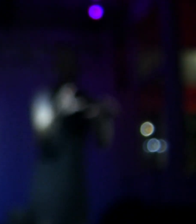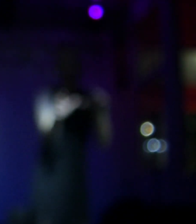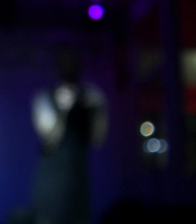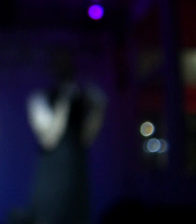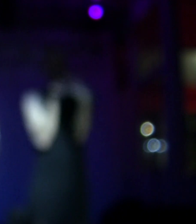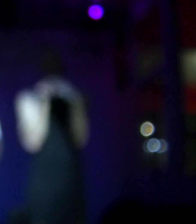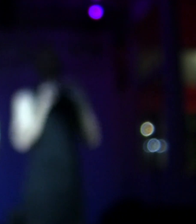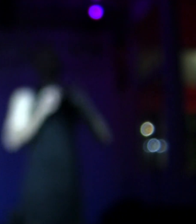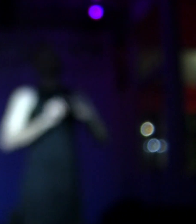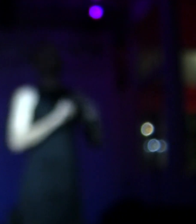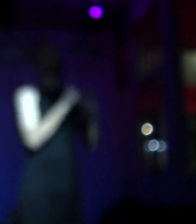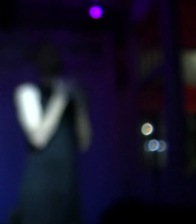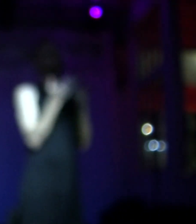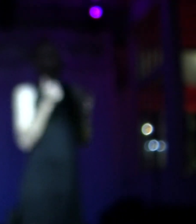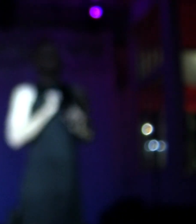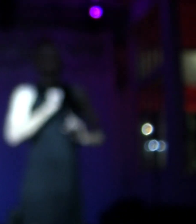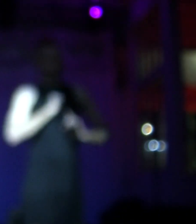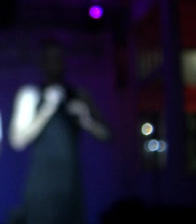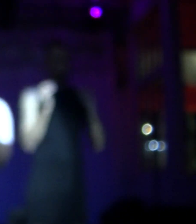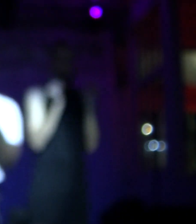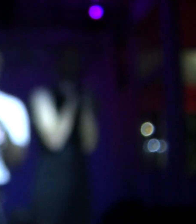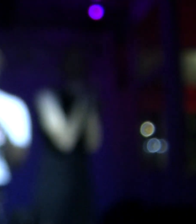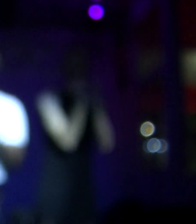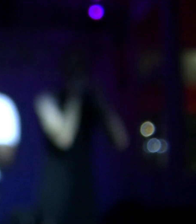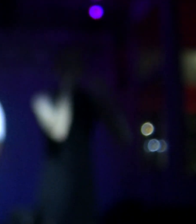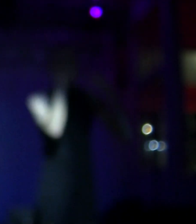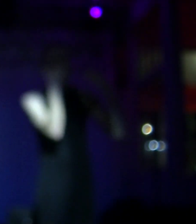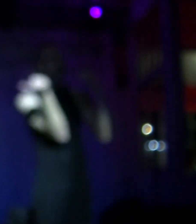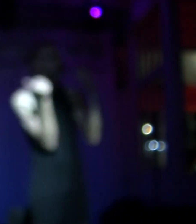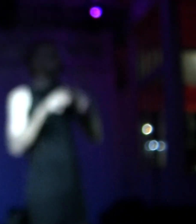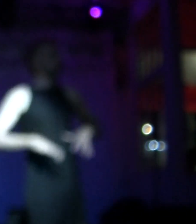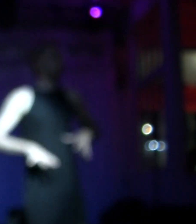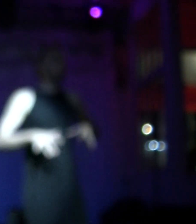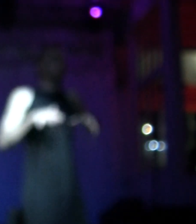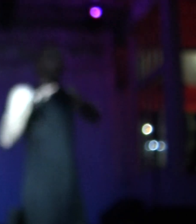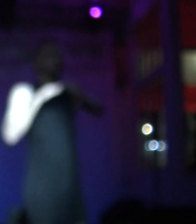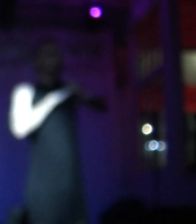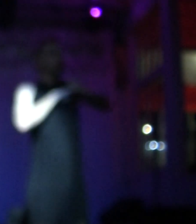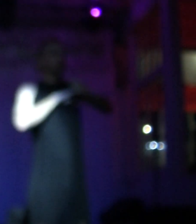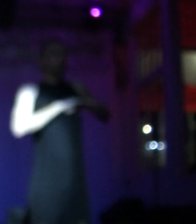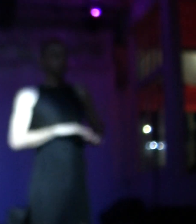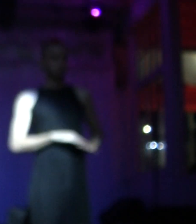couple, things to make myself feel a little bit better, a little less anxious. So give me a minute.